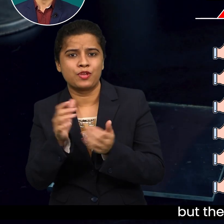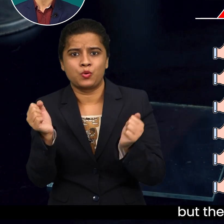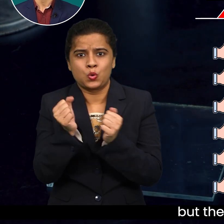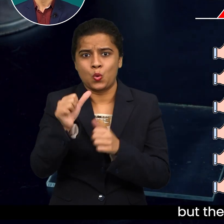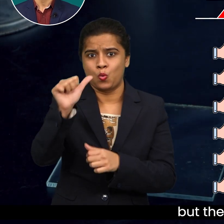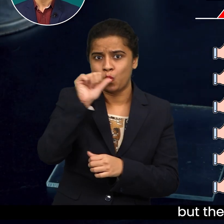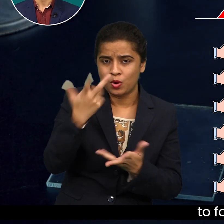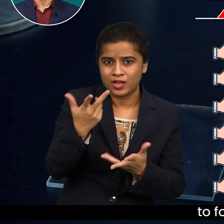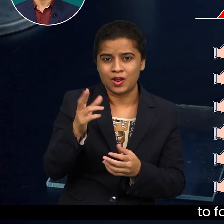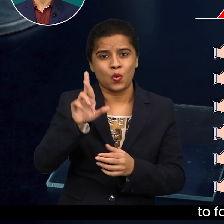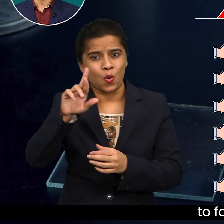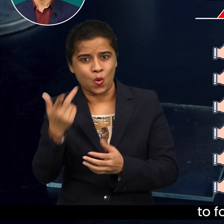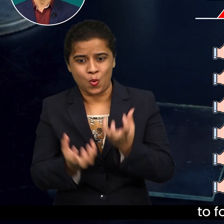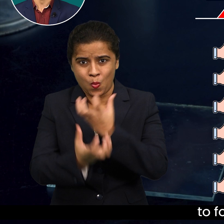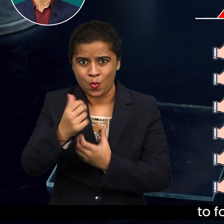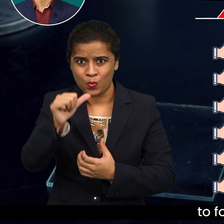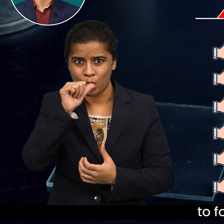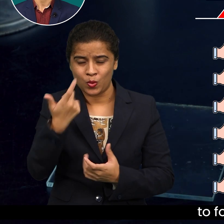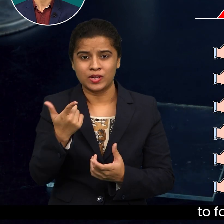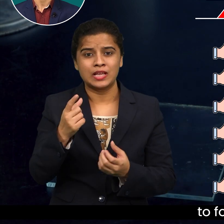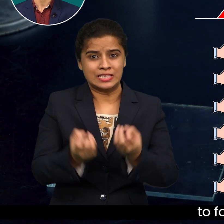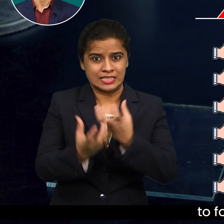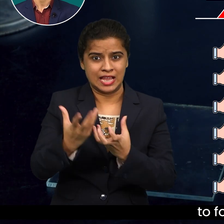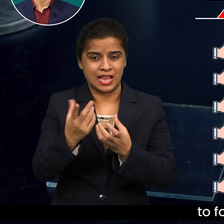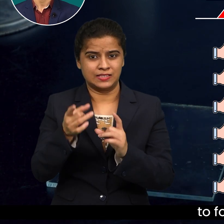with steam to form their oxides.